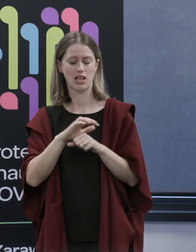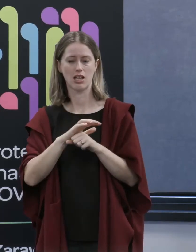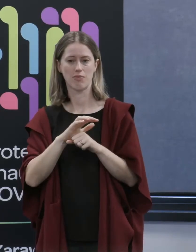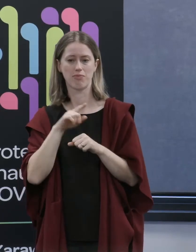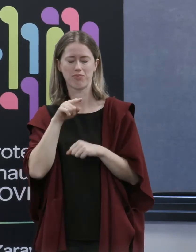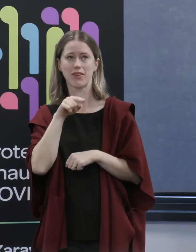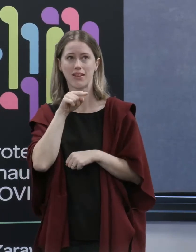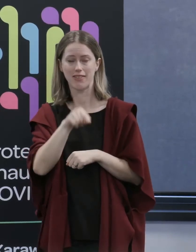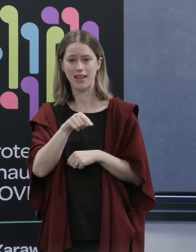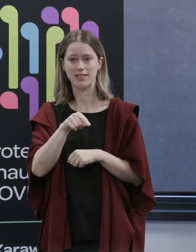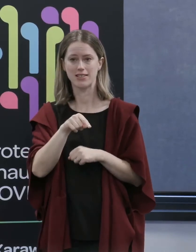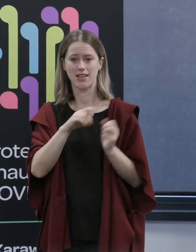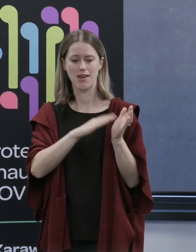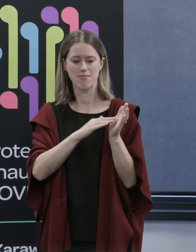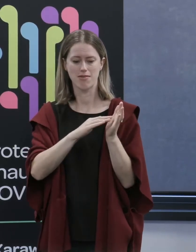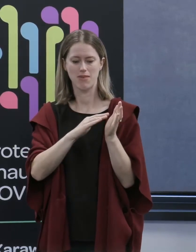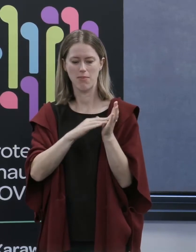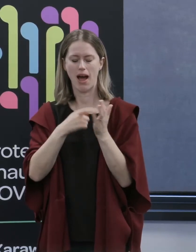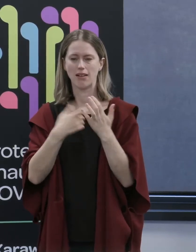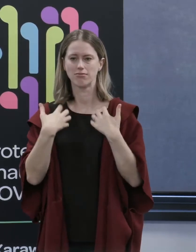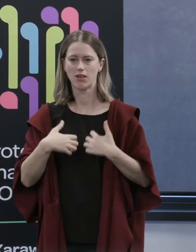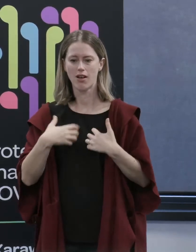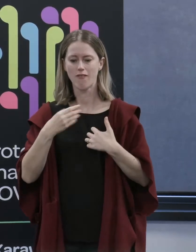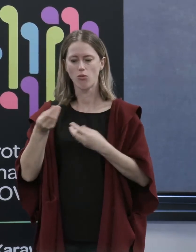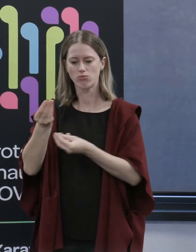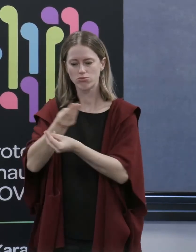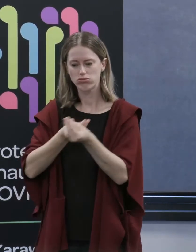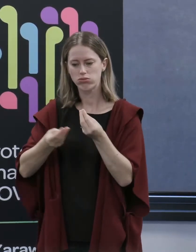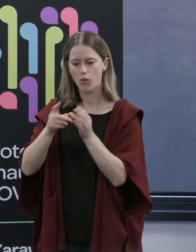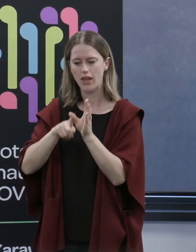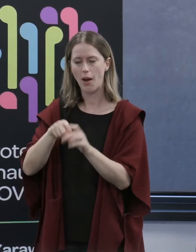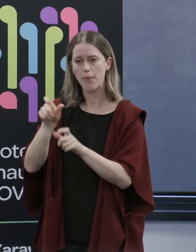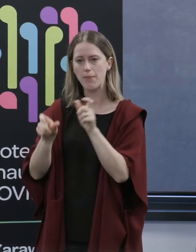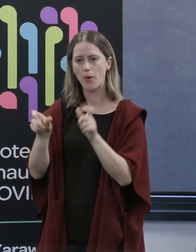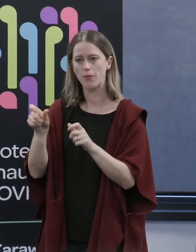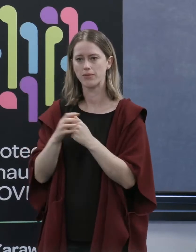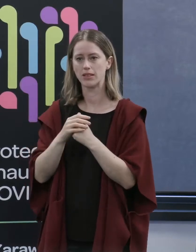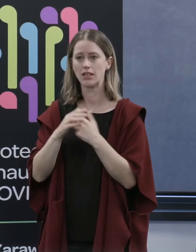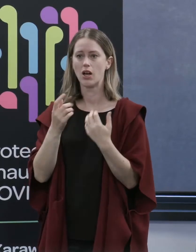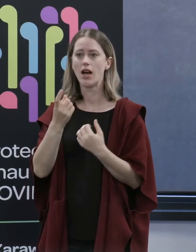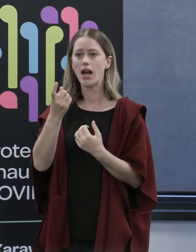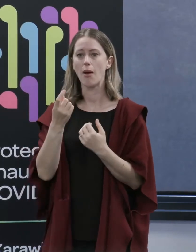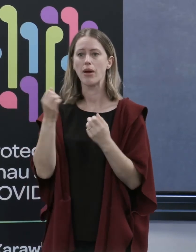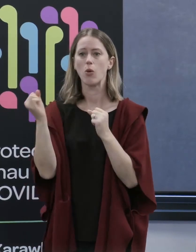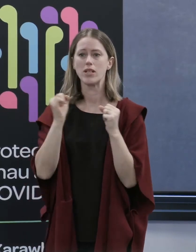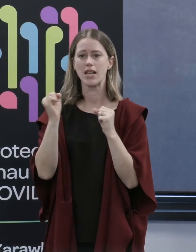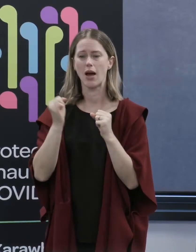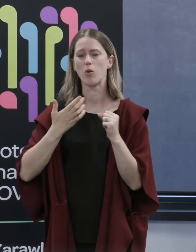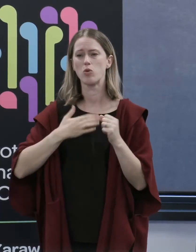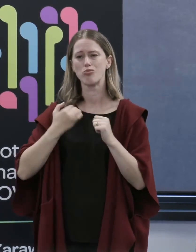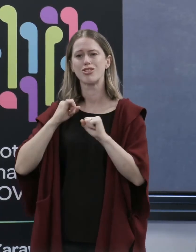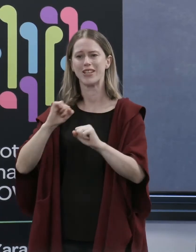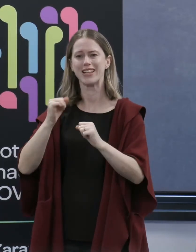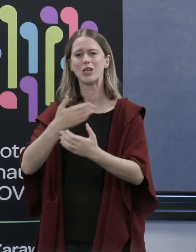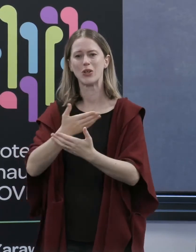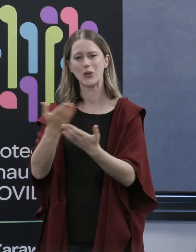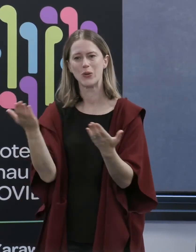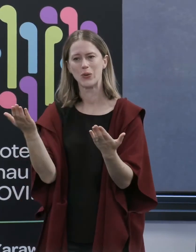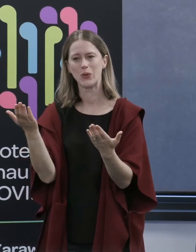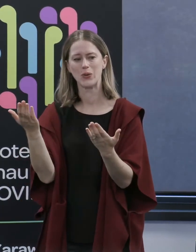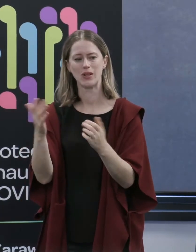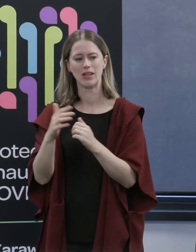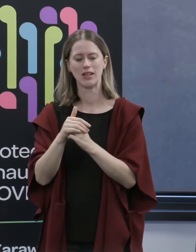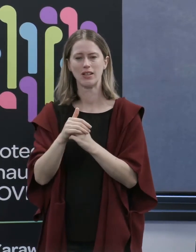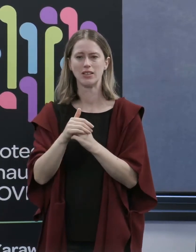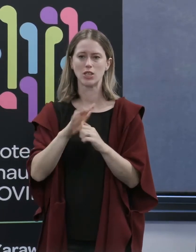it circulating amongst young people. So important everyone goes into winter with as much protection as possible, including being